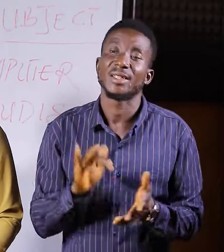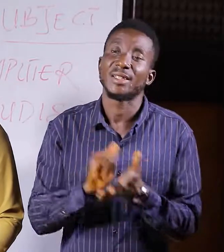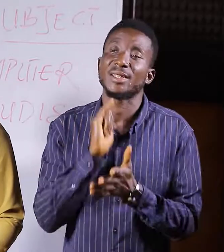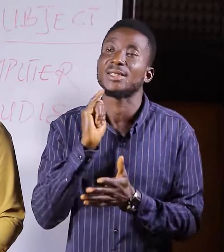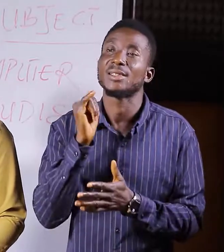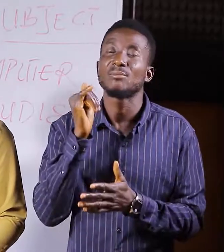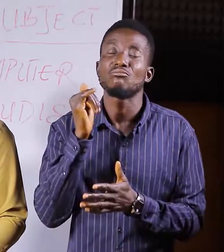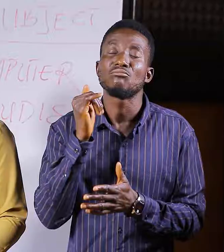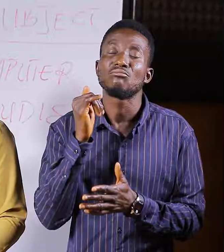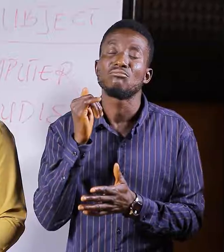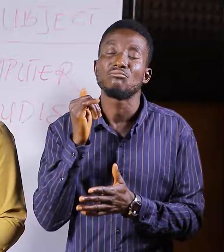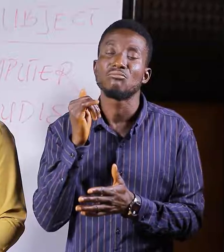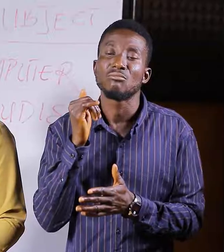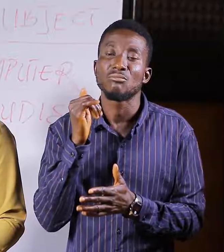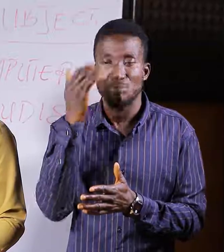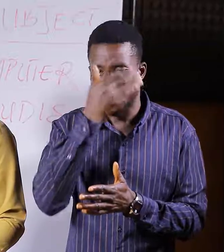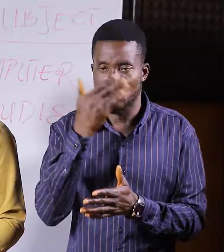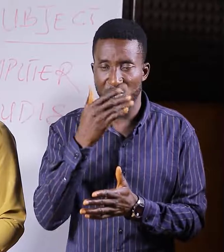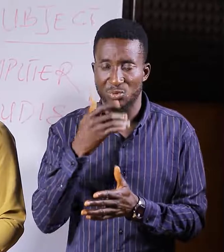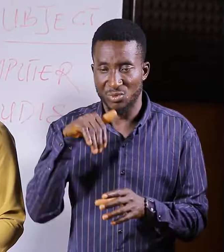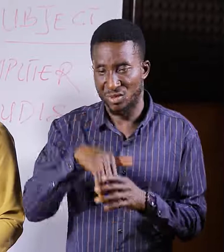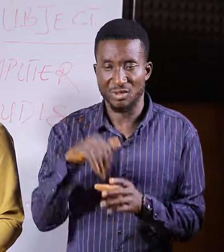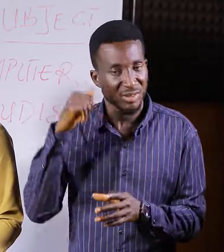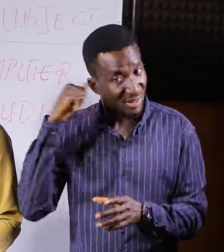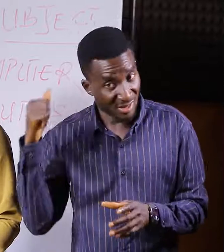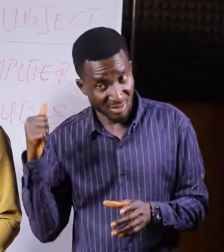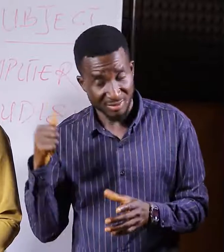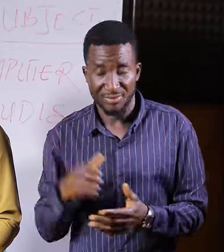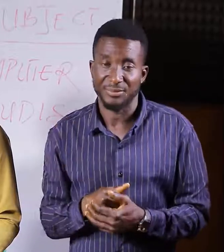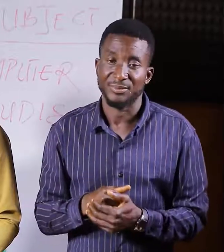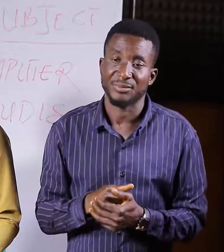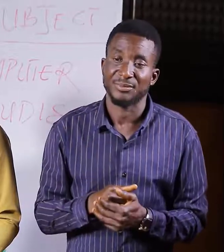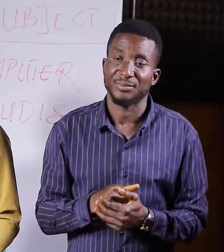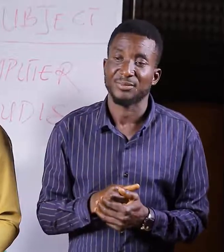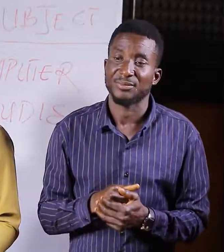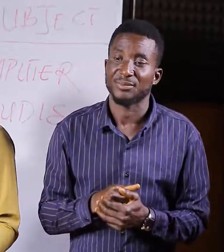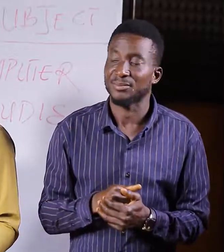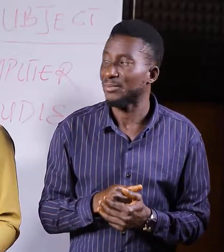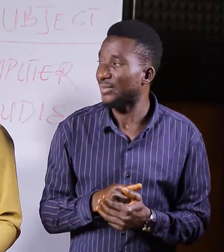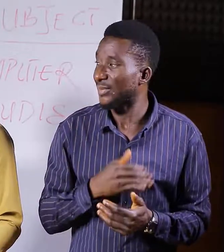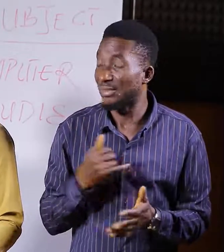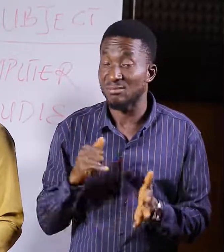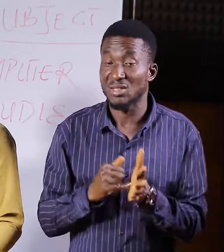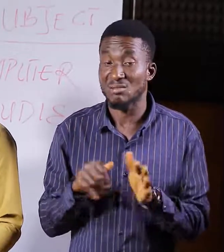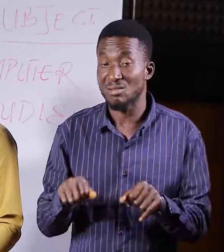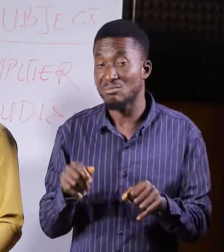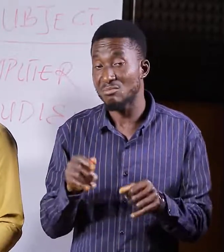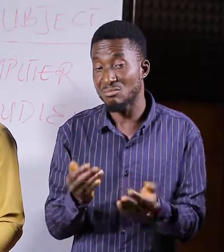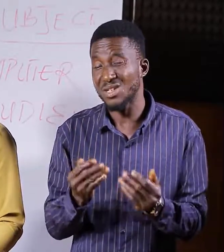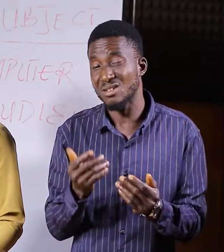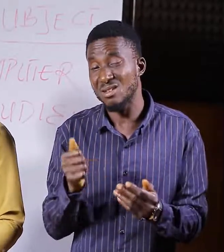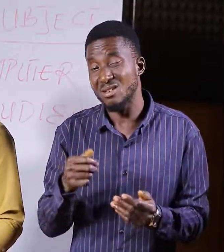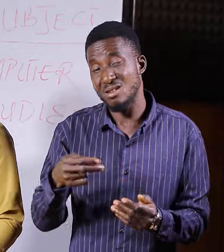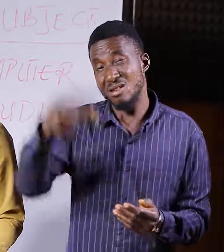It sounds better than the line printer. While the line printer cannot actually bring out much quality, this is bringing a higher